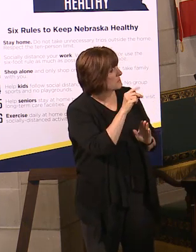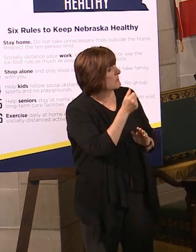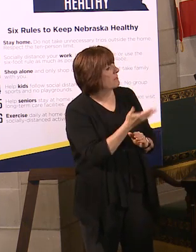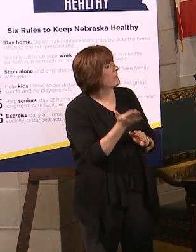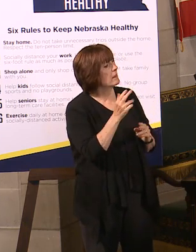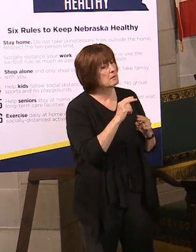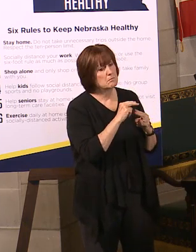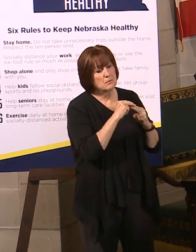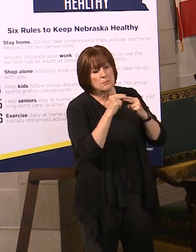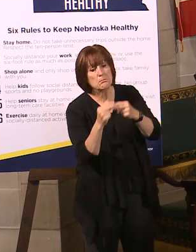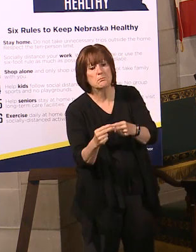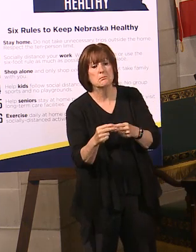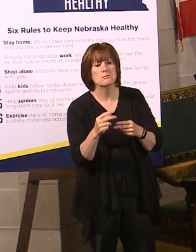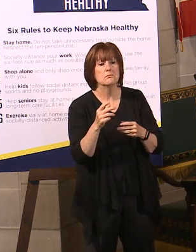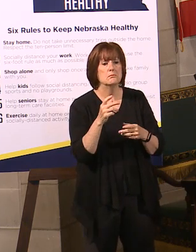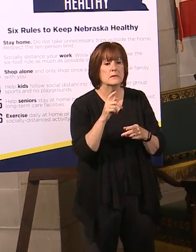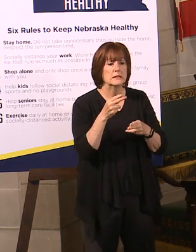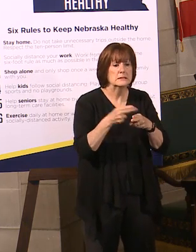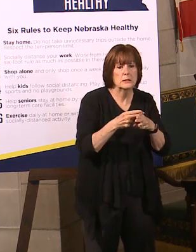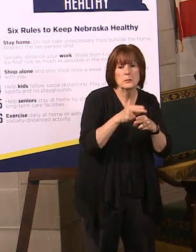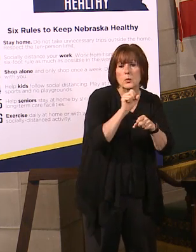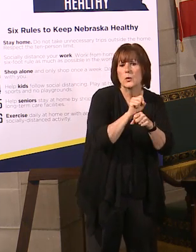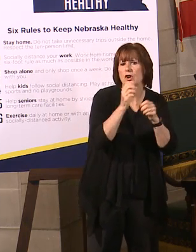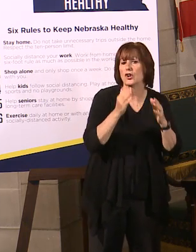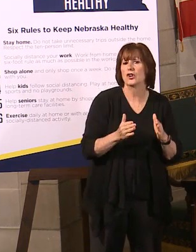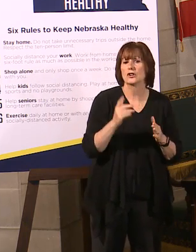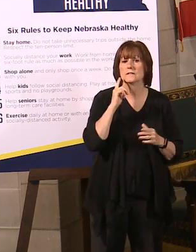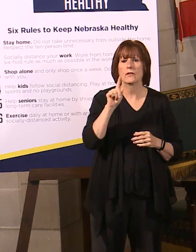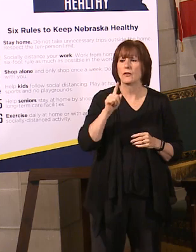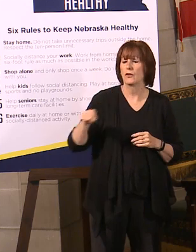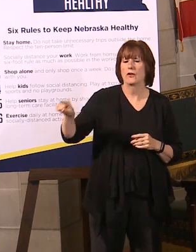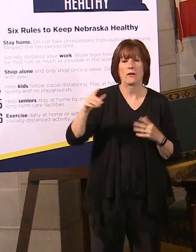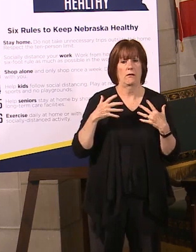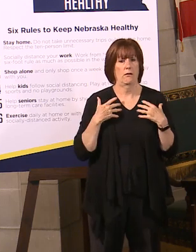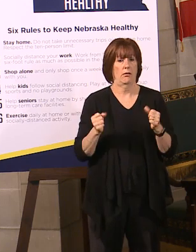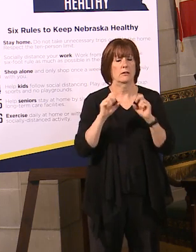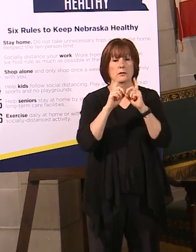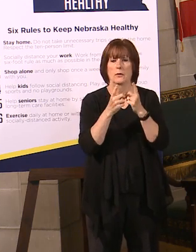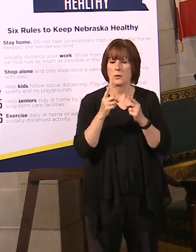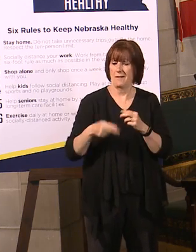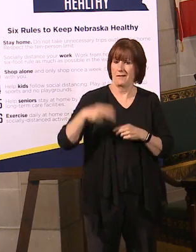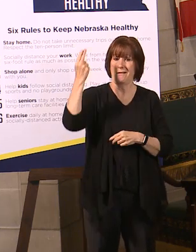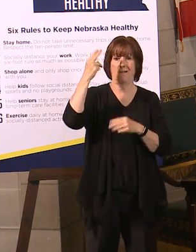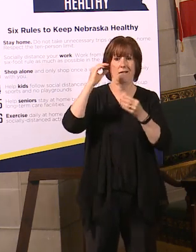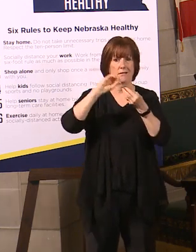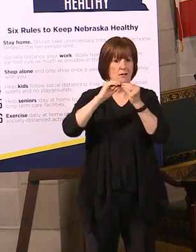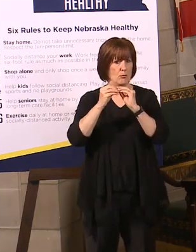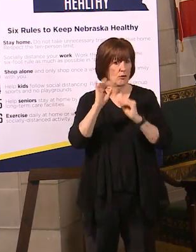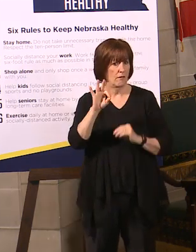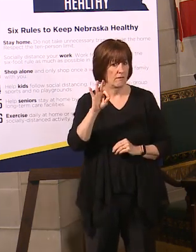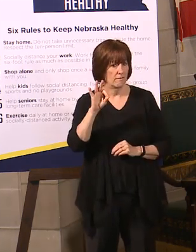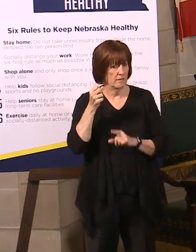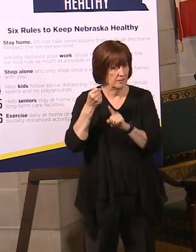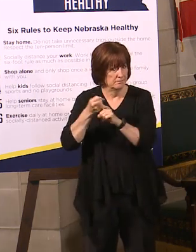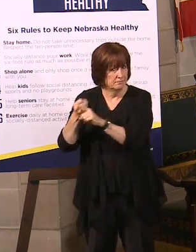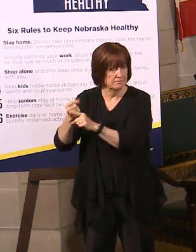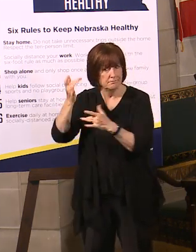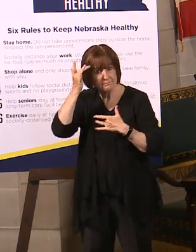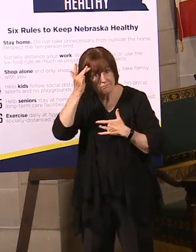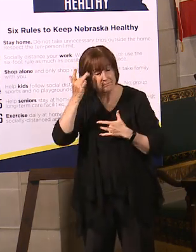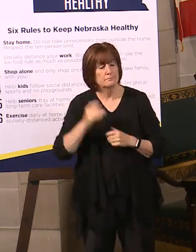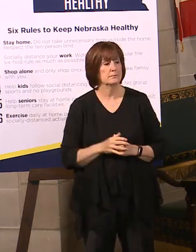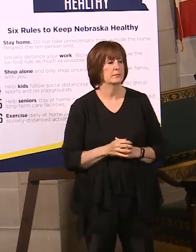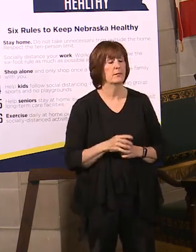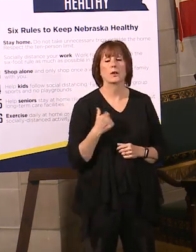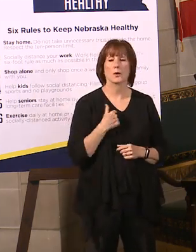temp workers to health departments with a high volume of cases like Madison County? So first of all, a couple things. One, we've